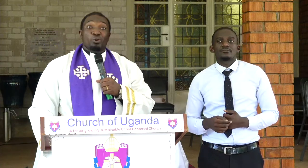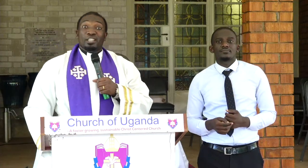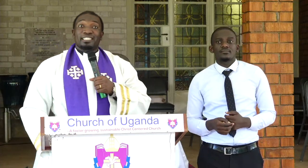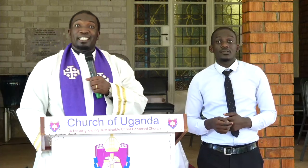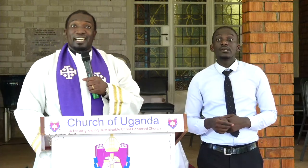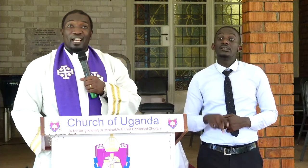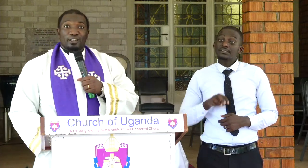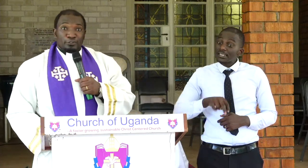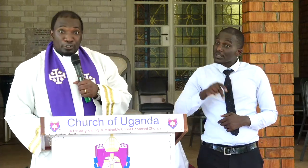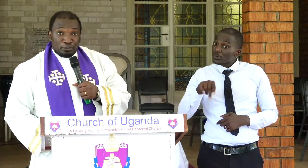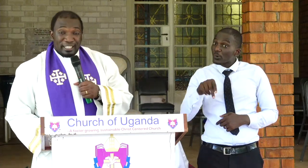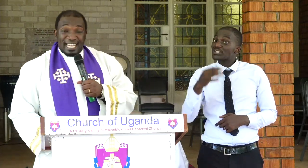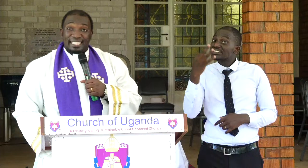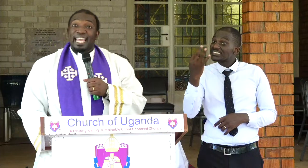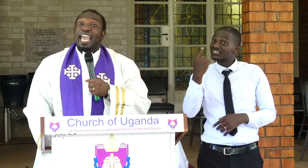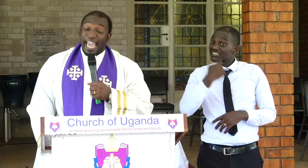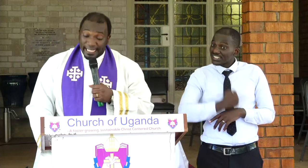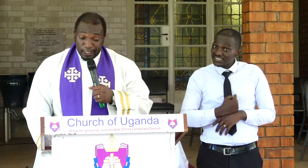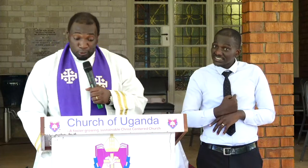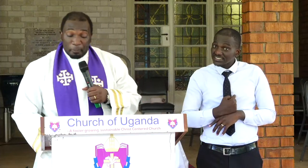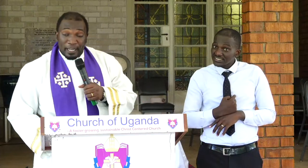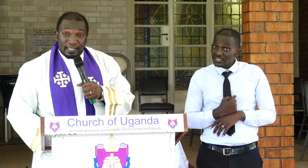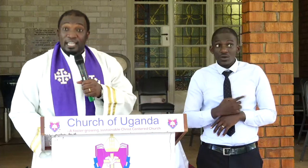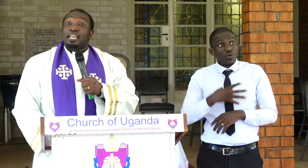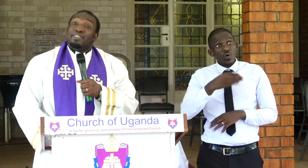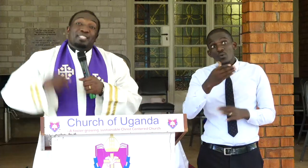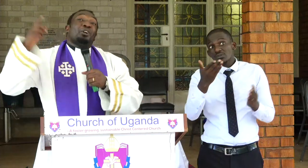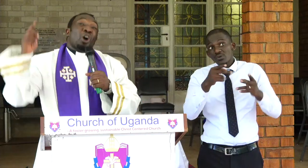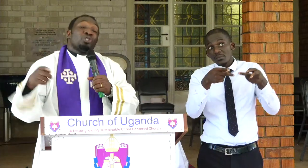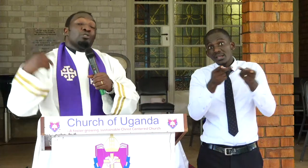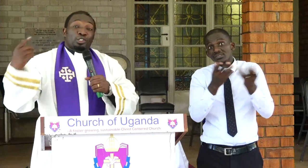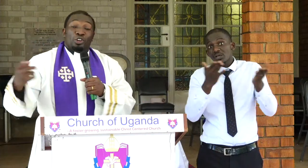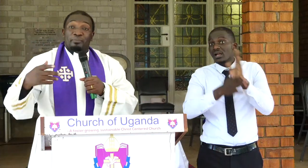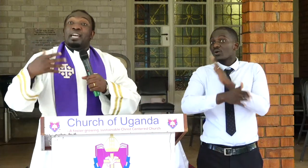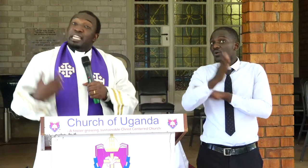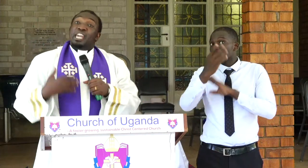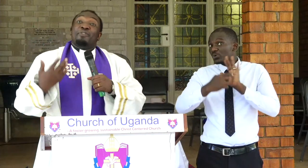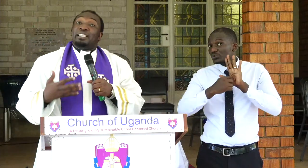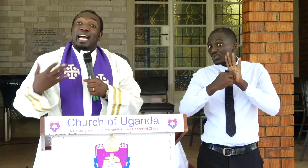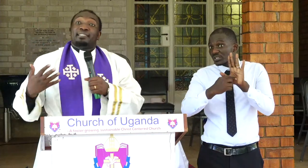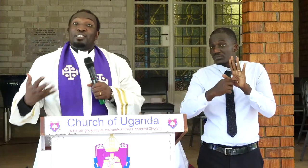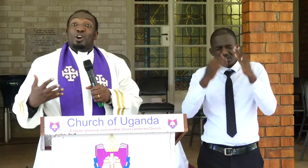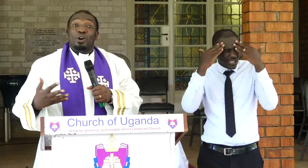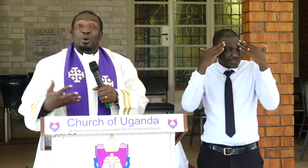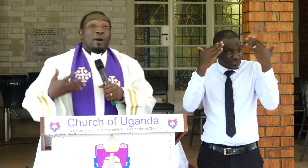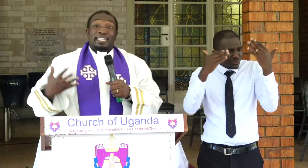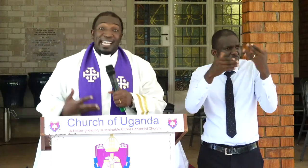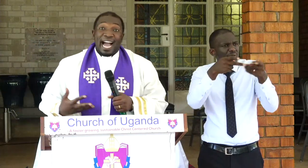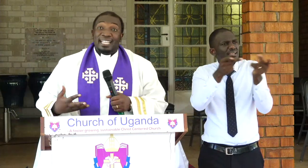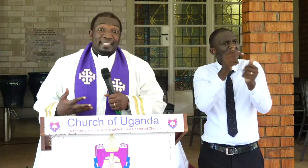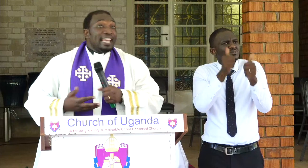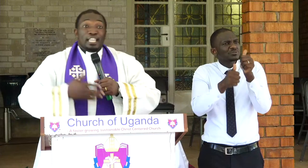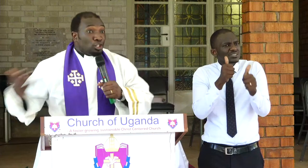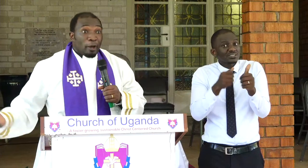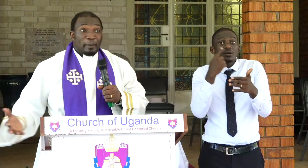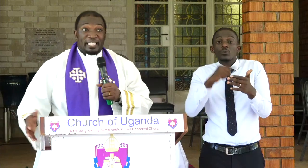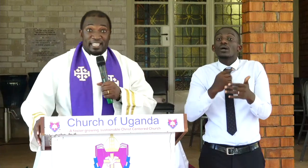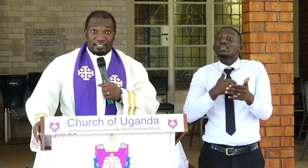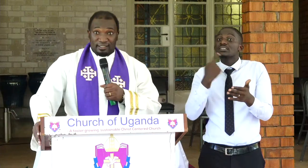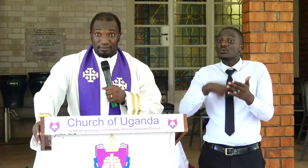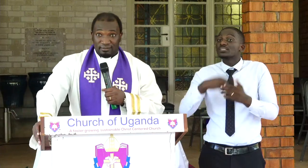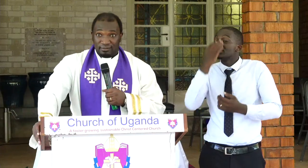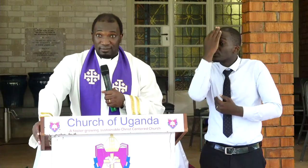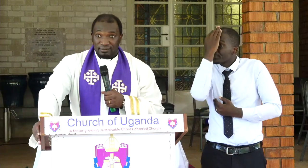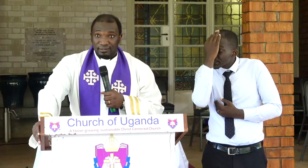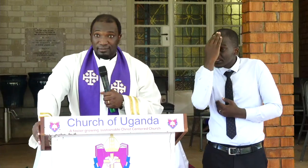They had walked for 3 days, heading to a place that God will show him. He even doesn't know what he has is